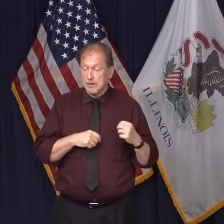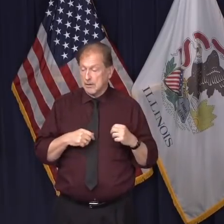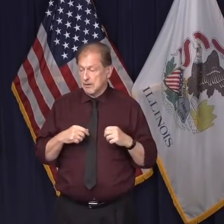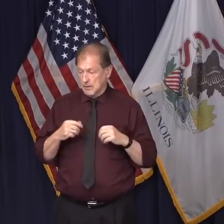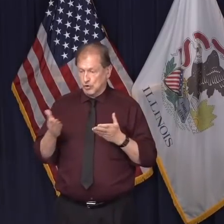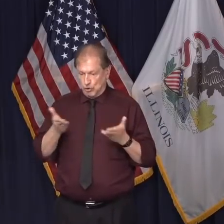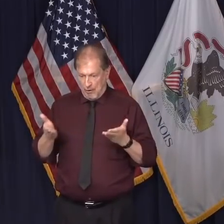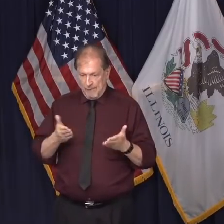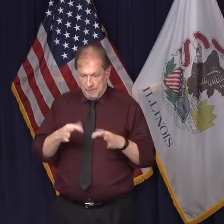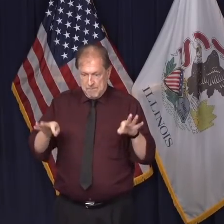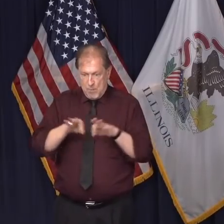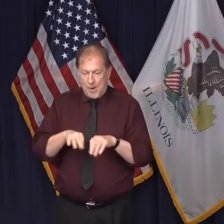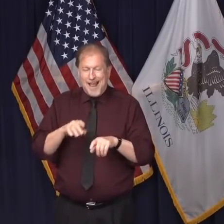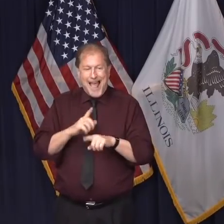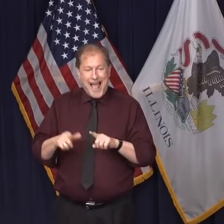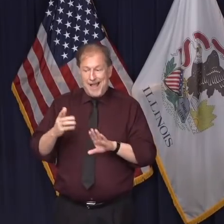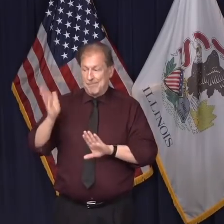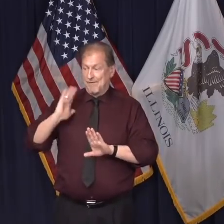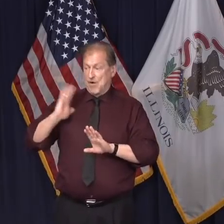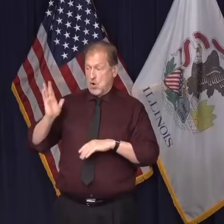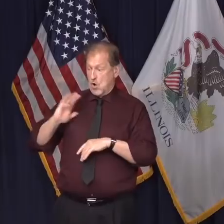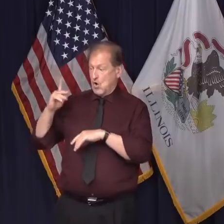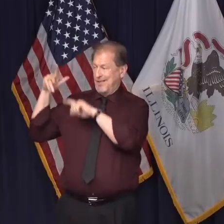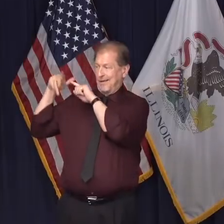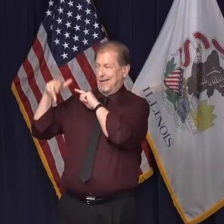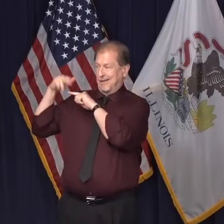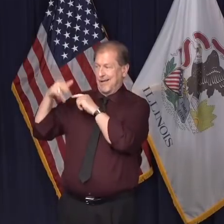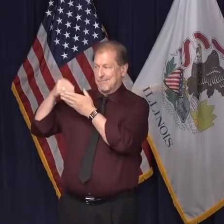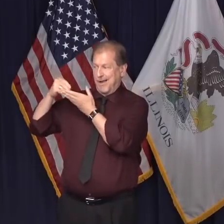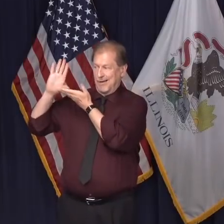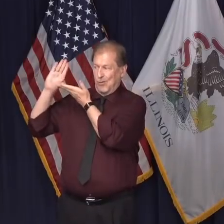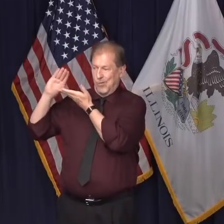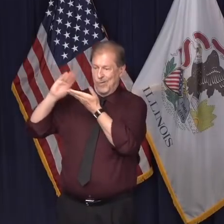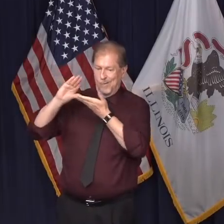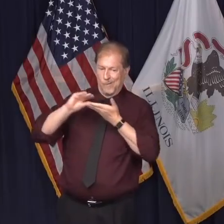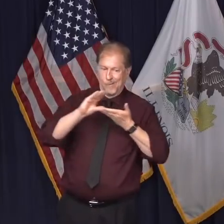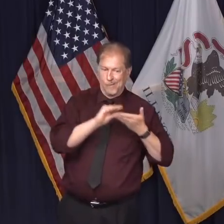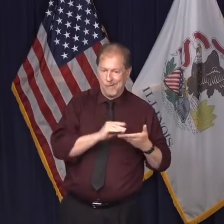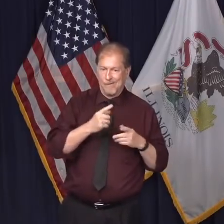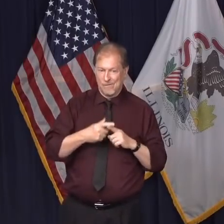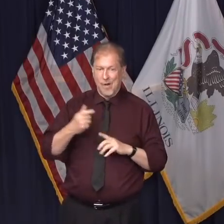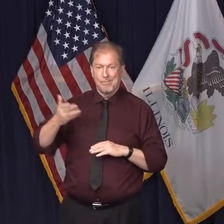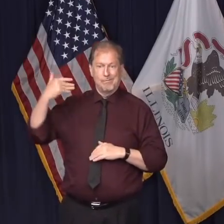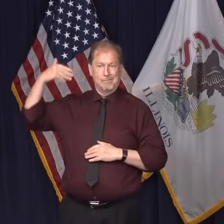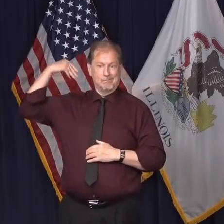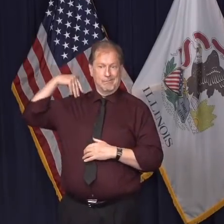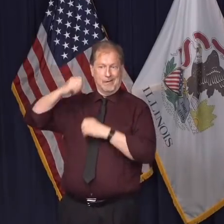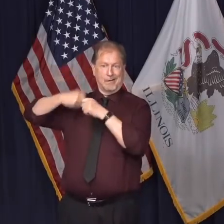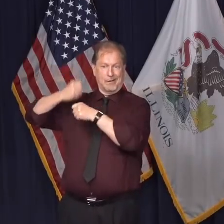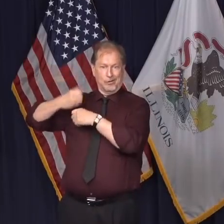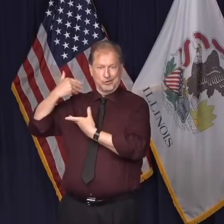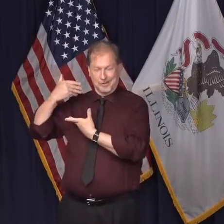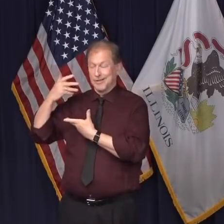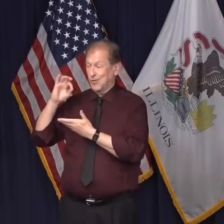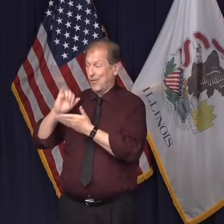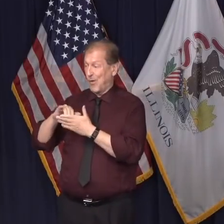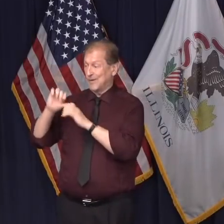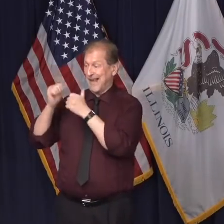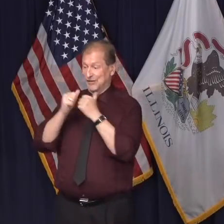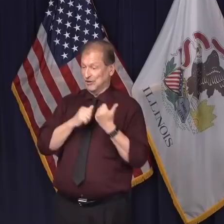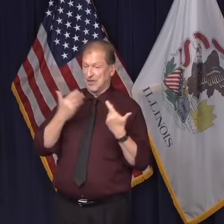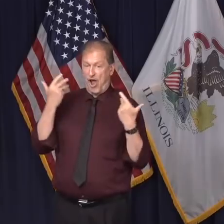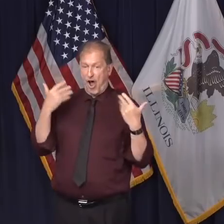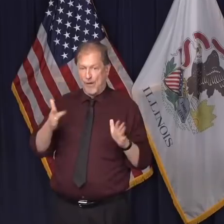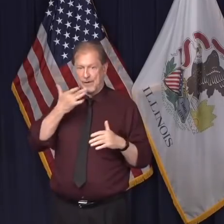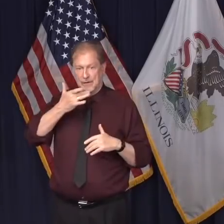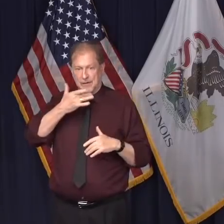years. As you saw, I've attempted heartily to try to build back up some of those agencies, but I've known, and I think everybody else has known,